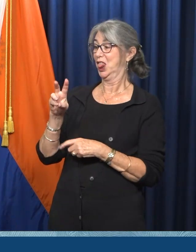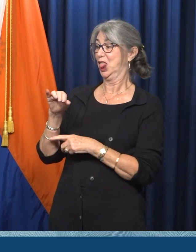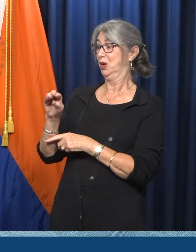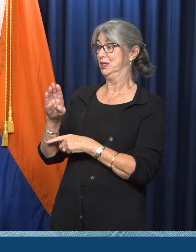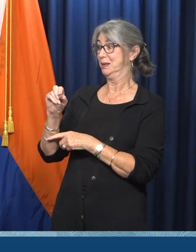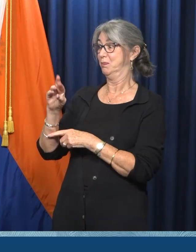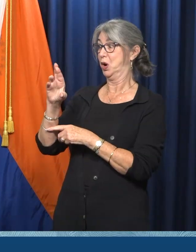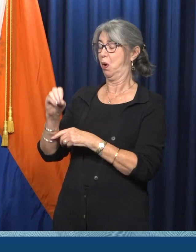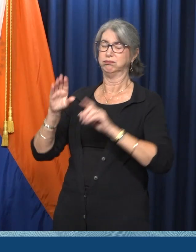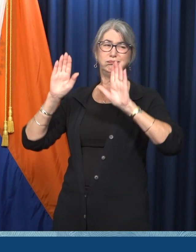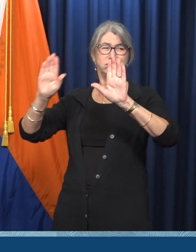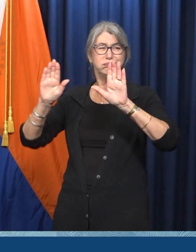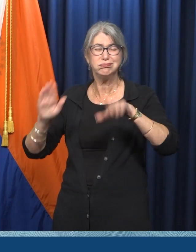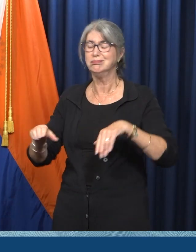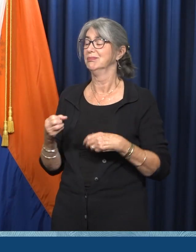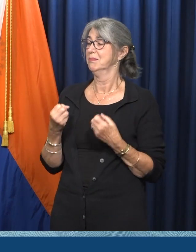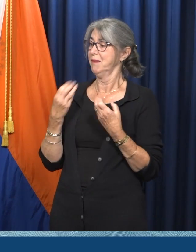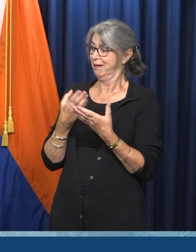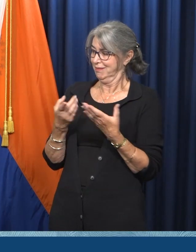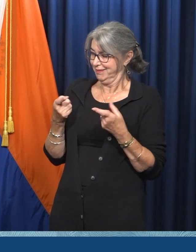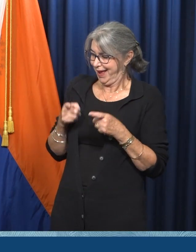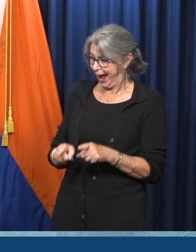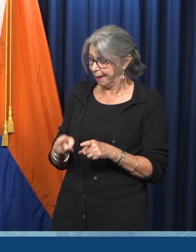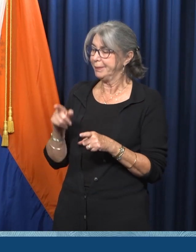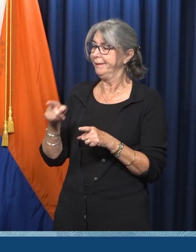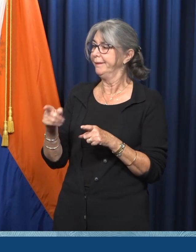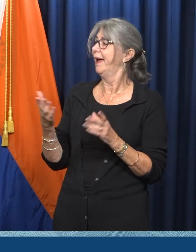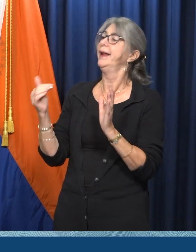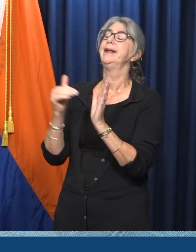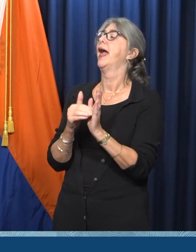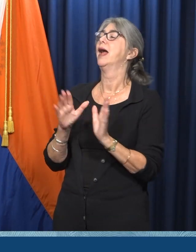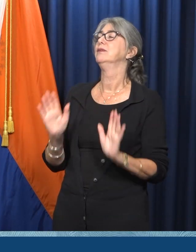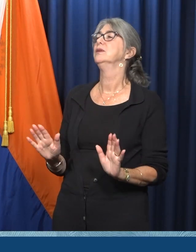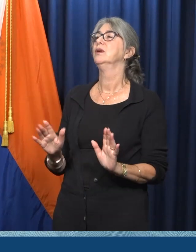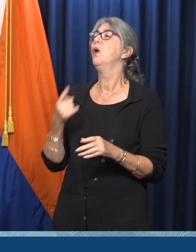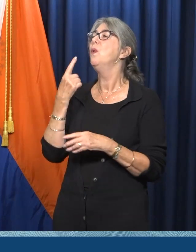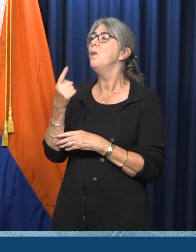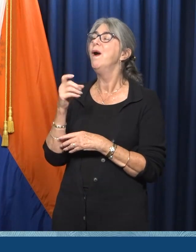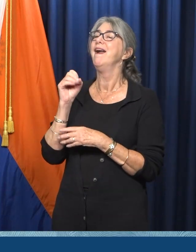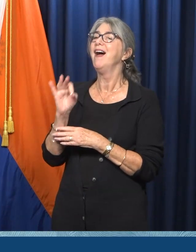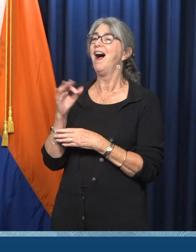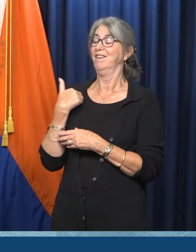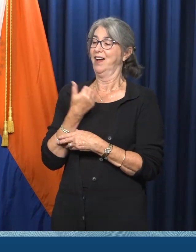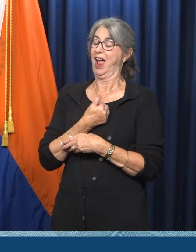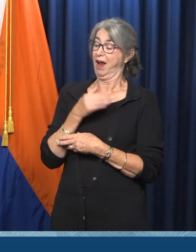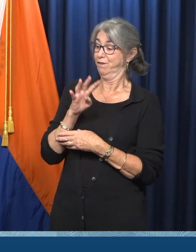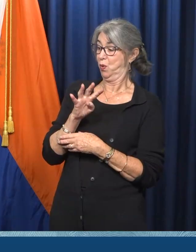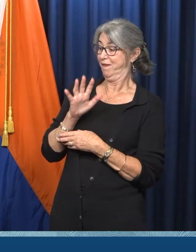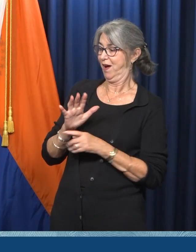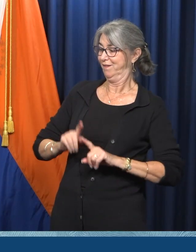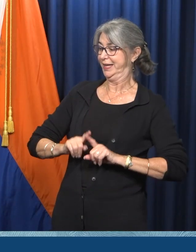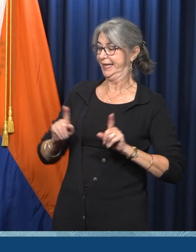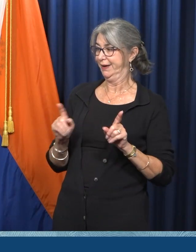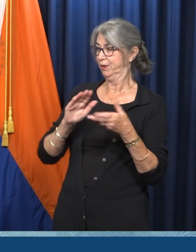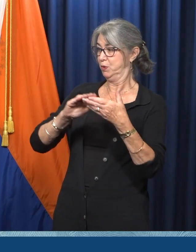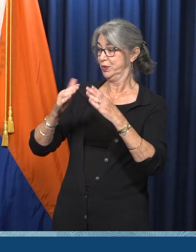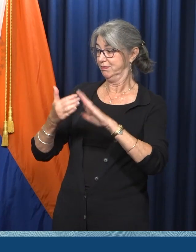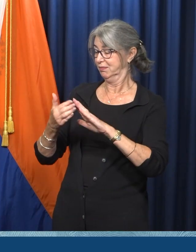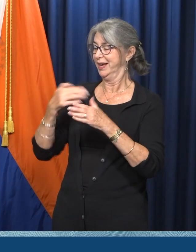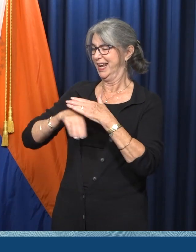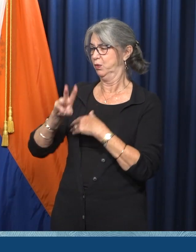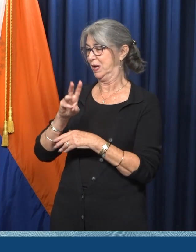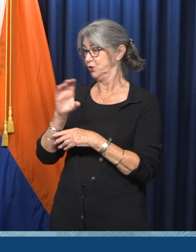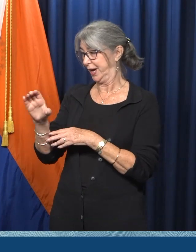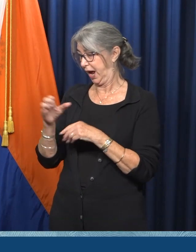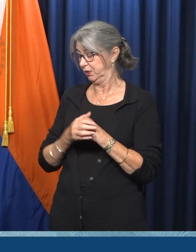fantastic. A lot of things that are happening. And again, it is one of are 45 different municipalities in